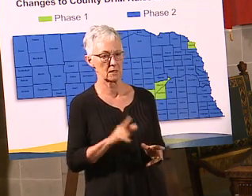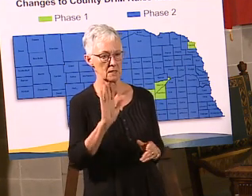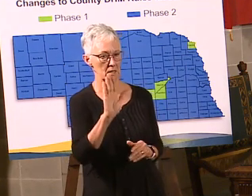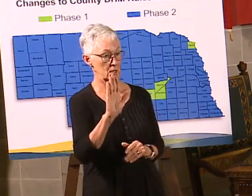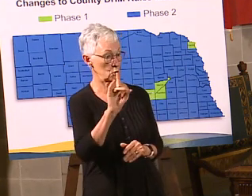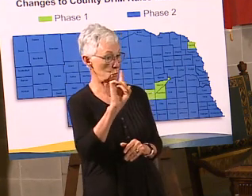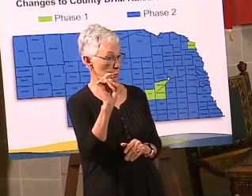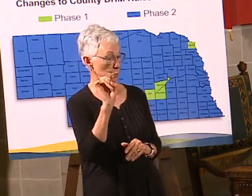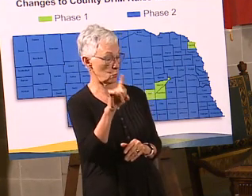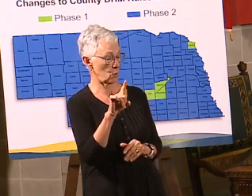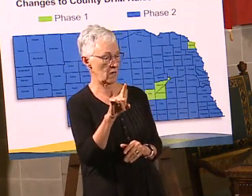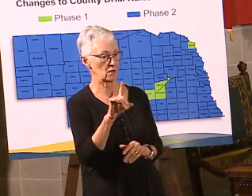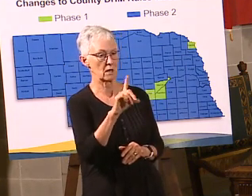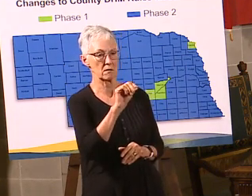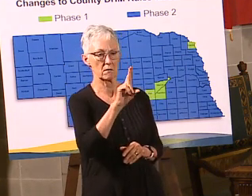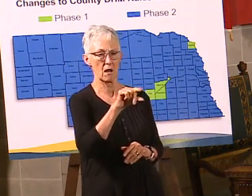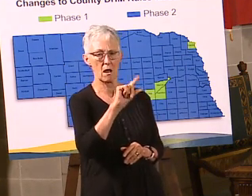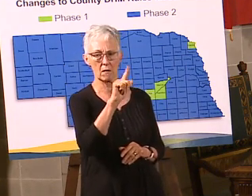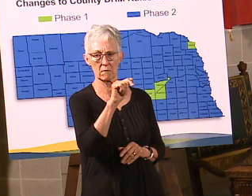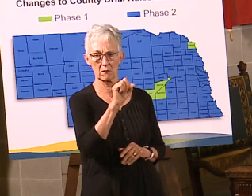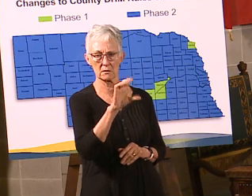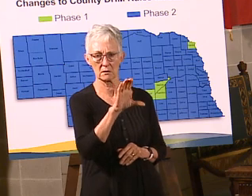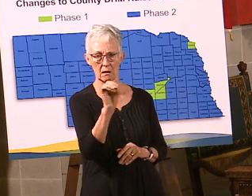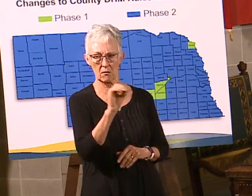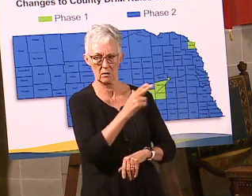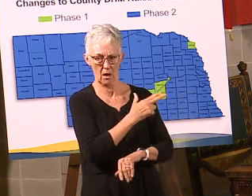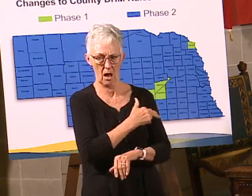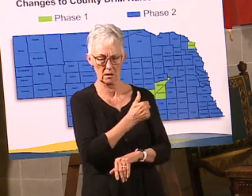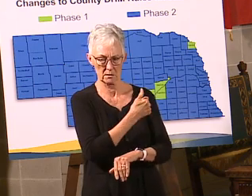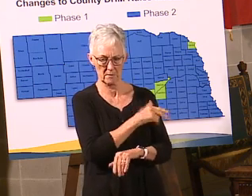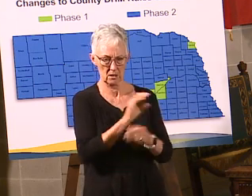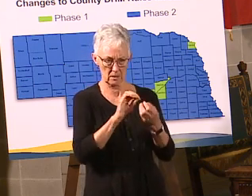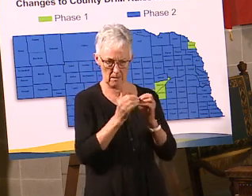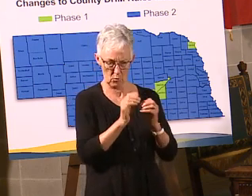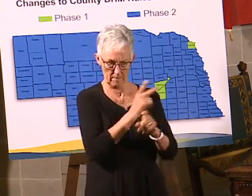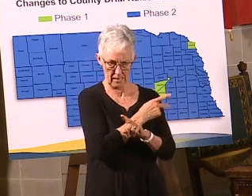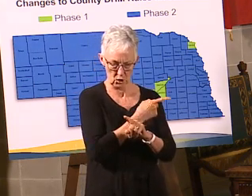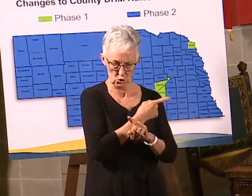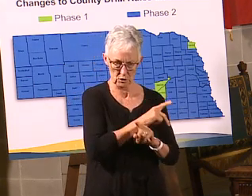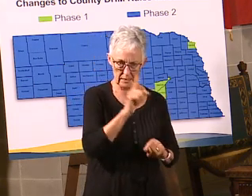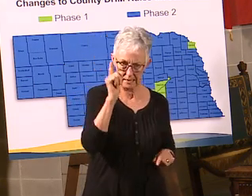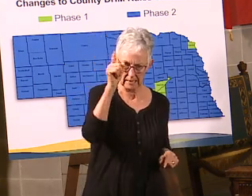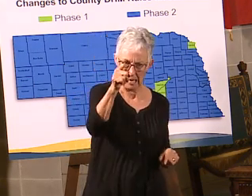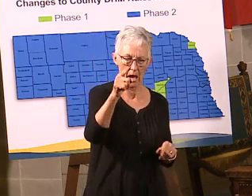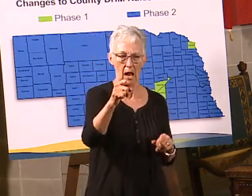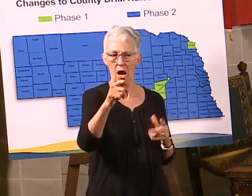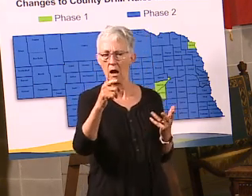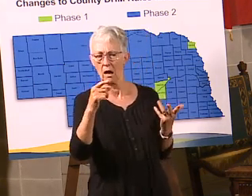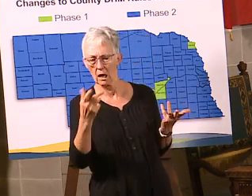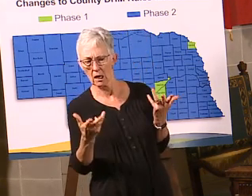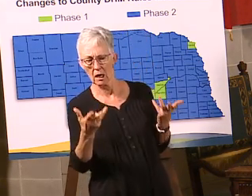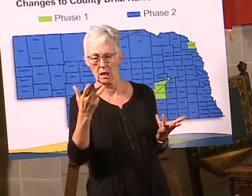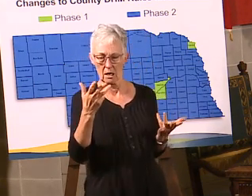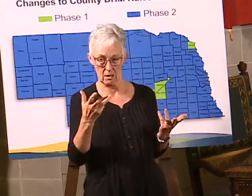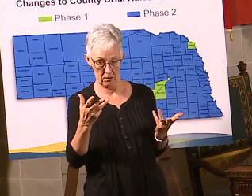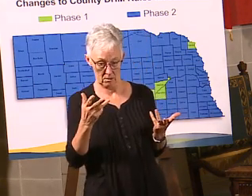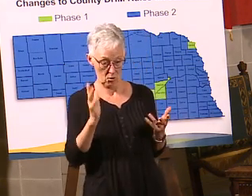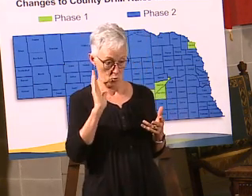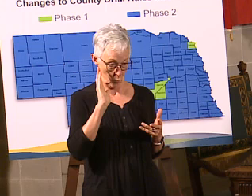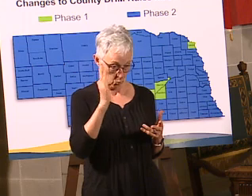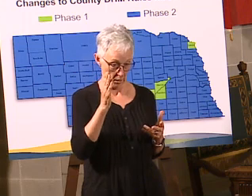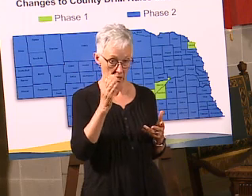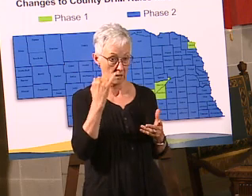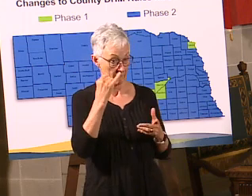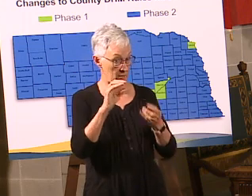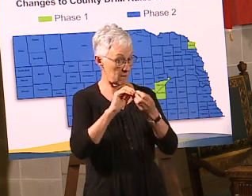was, with regard to Douglas County Hospital data, what would have to happen for us to maybe putting some more tighter restrictions in place. And actually, right now, what